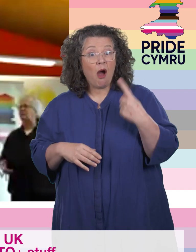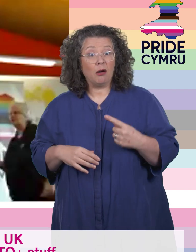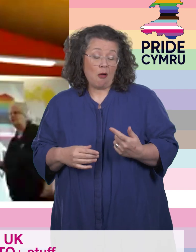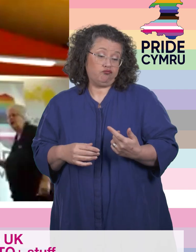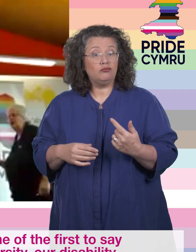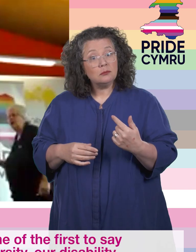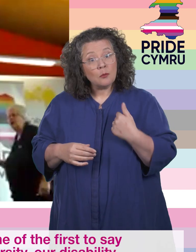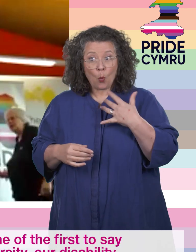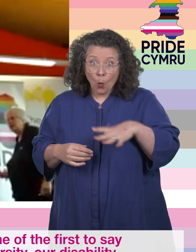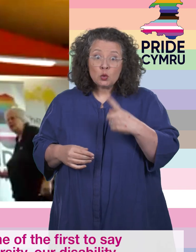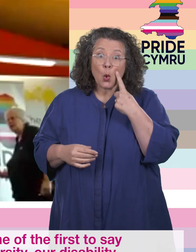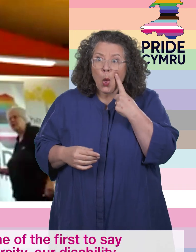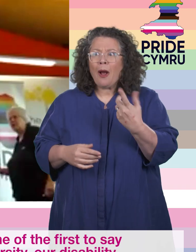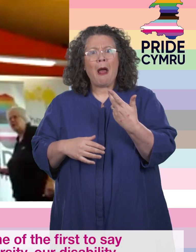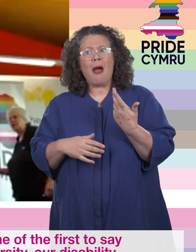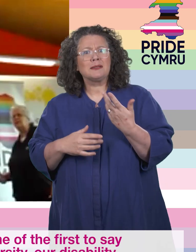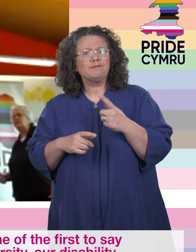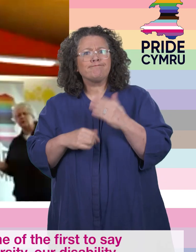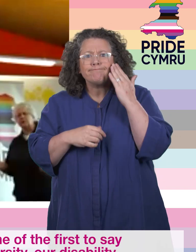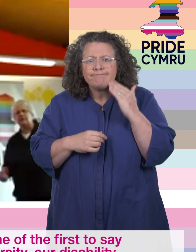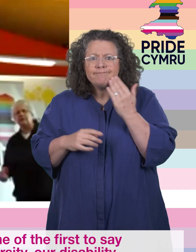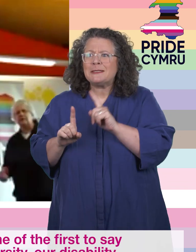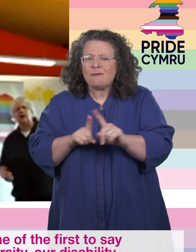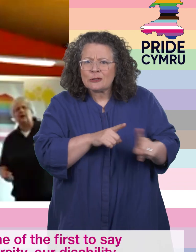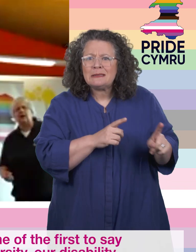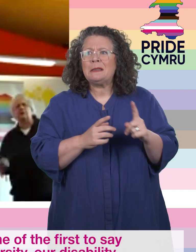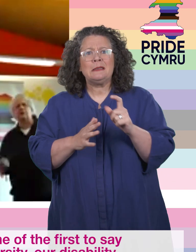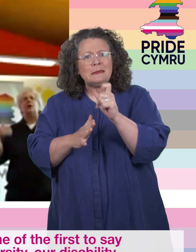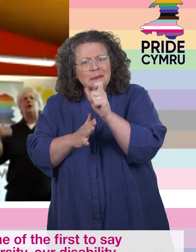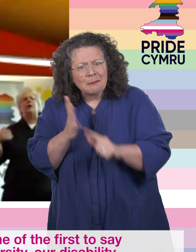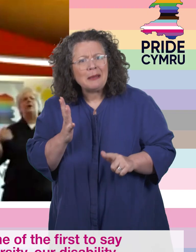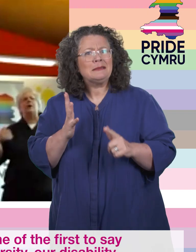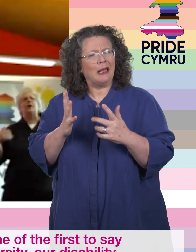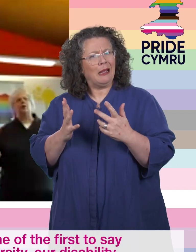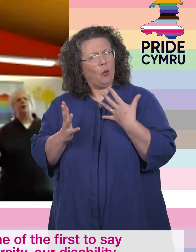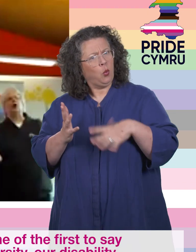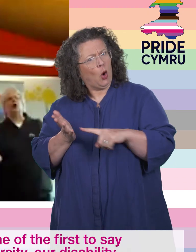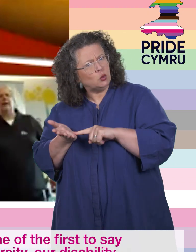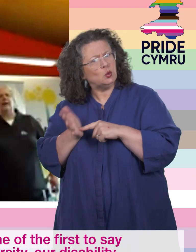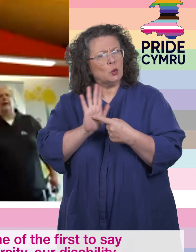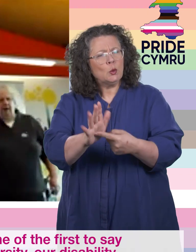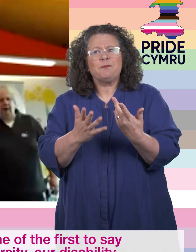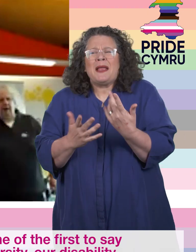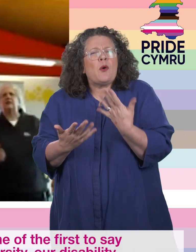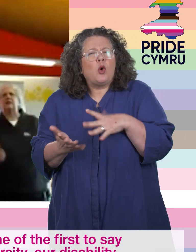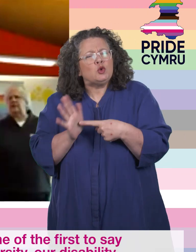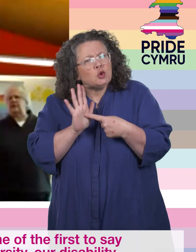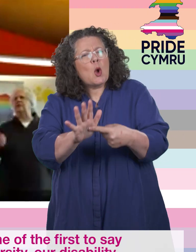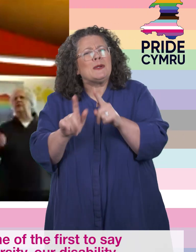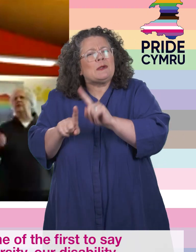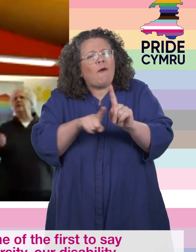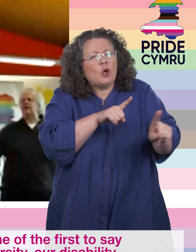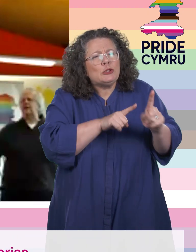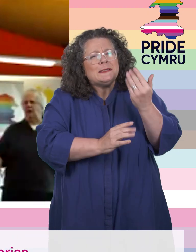stuff. And so the Museum of London was one of the first to say, right, we want to look at our ethnic diversity,